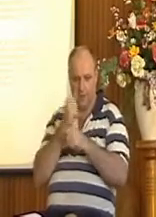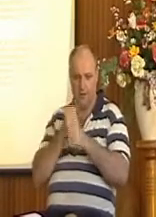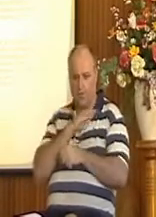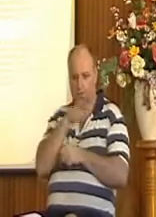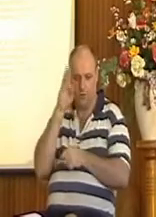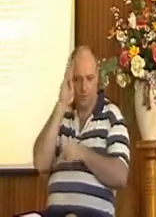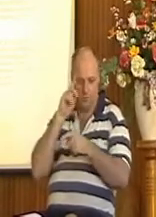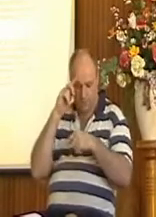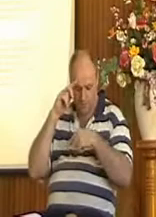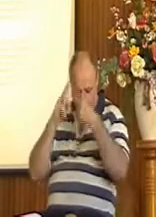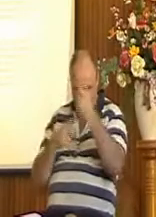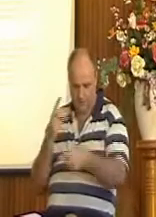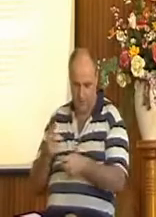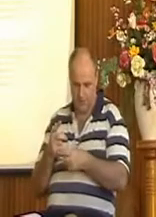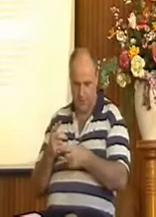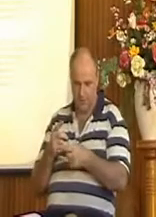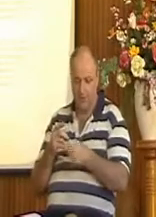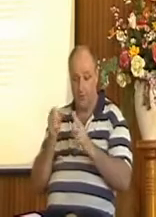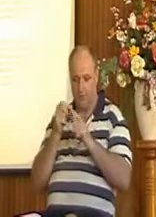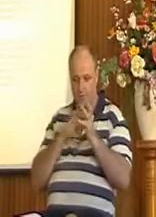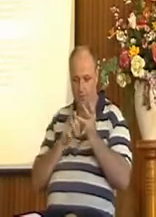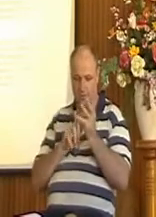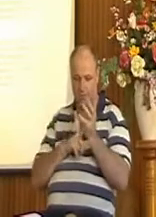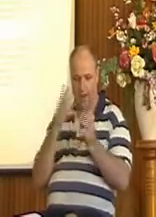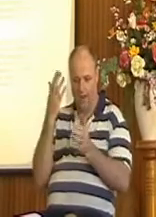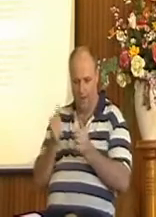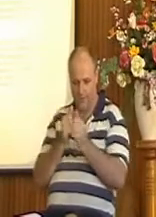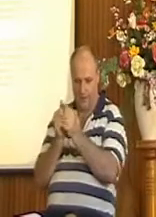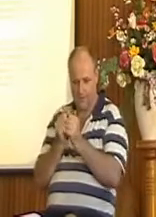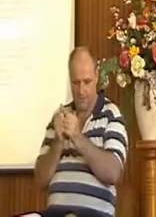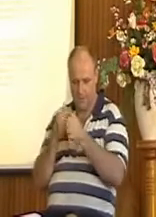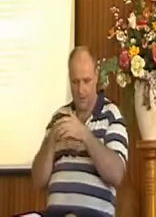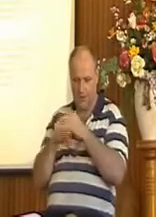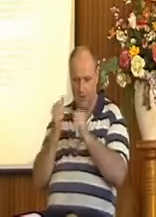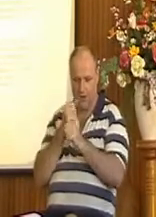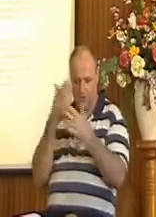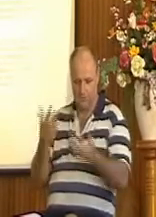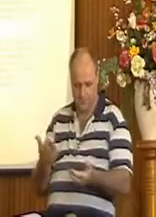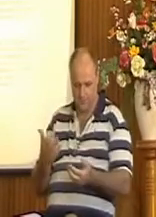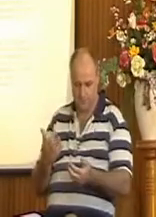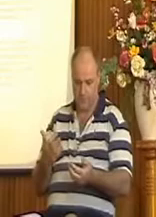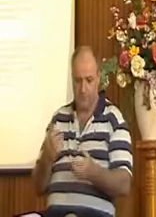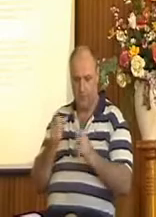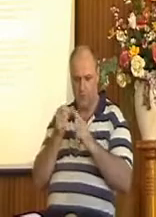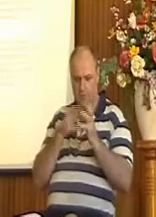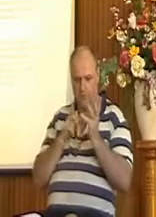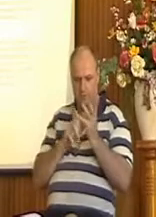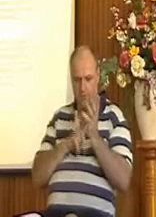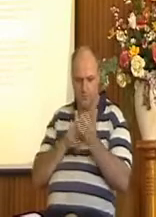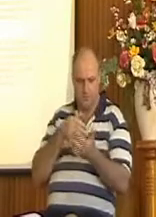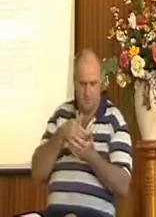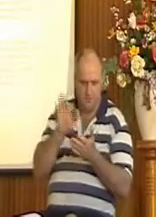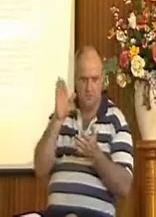them. And he cast out the demon-possessed girl and made an uproar, the demon out of the possessed